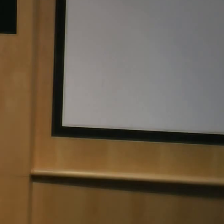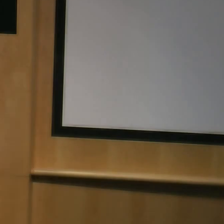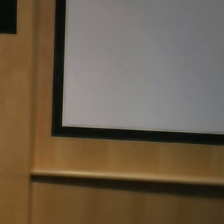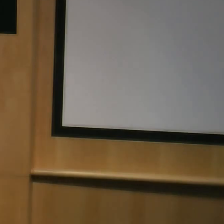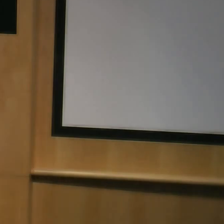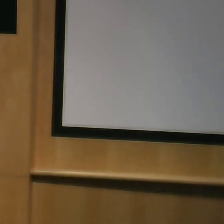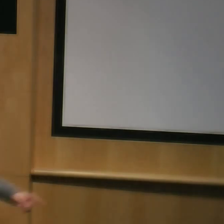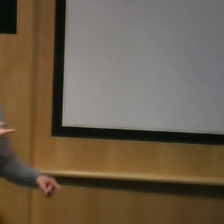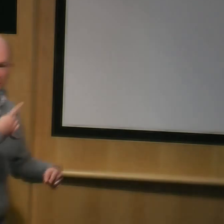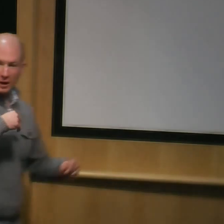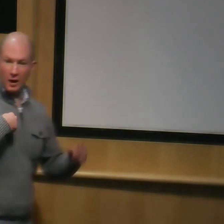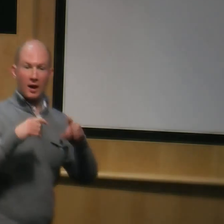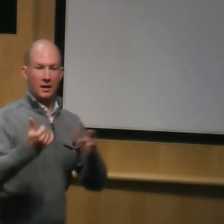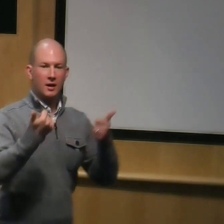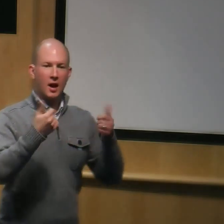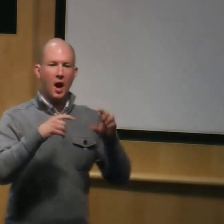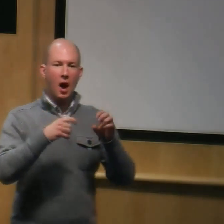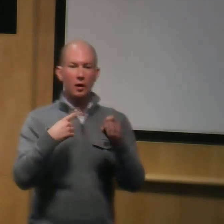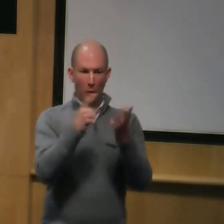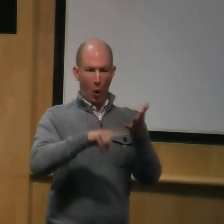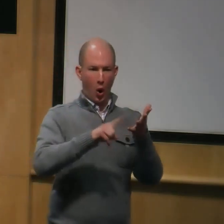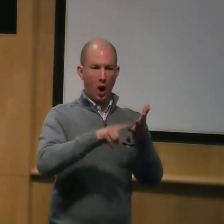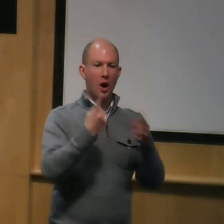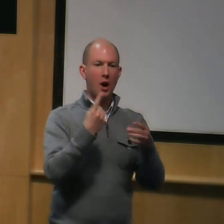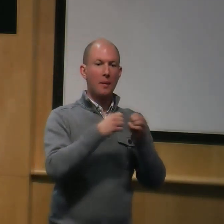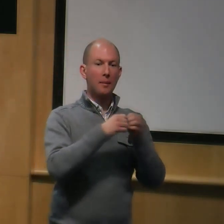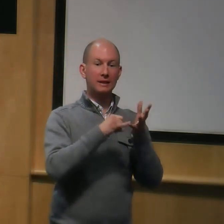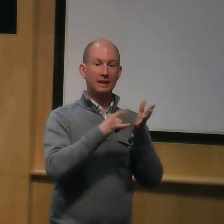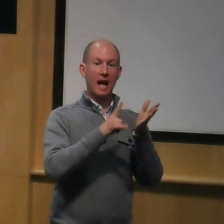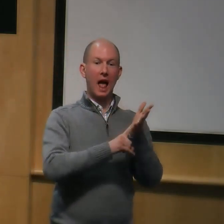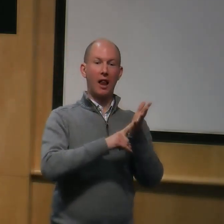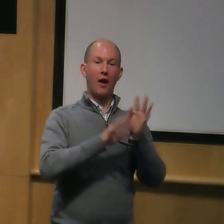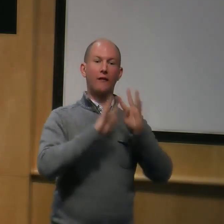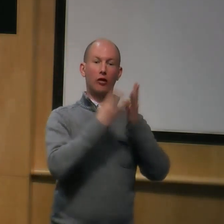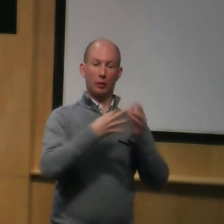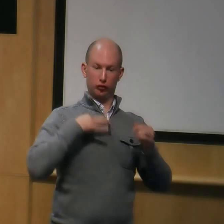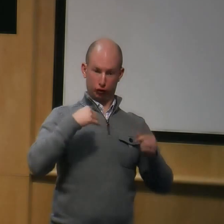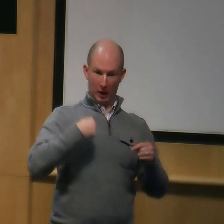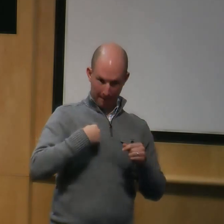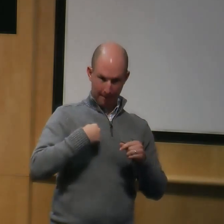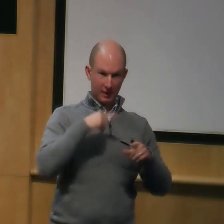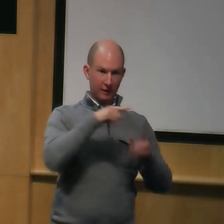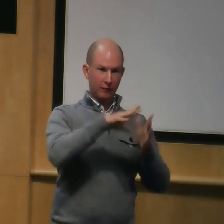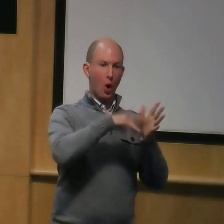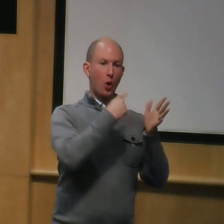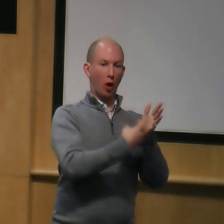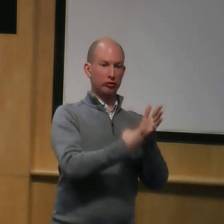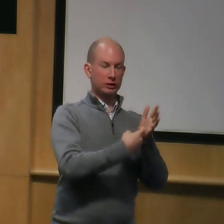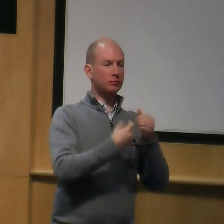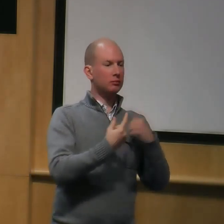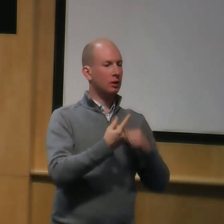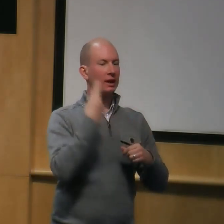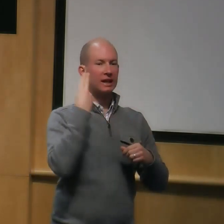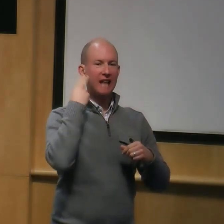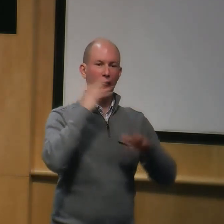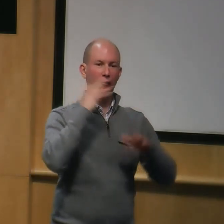you. Thank you. I've got one final question. As a BSL forum that